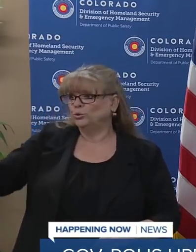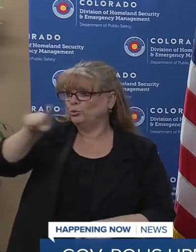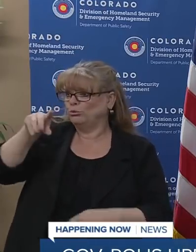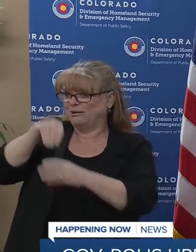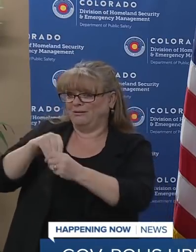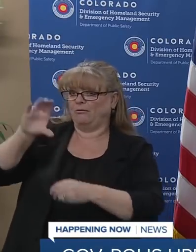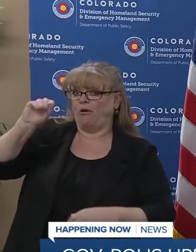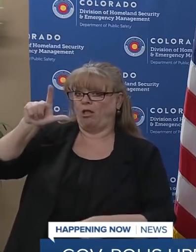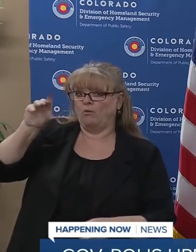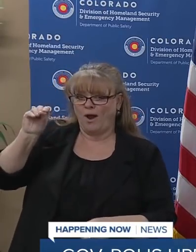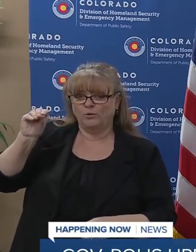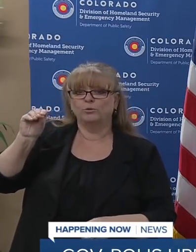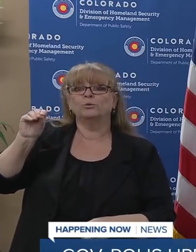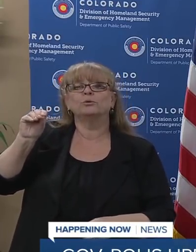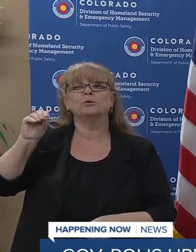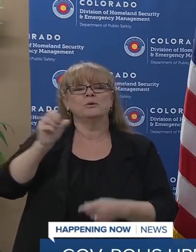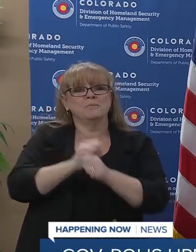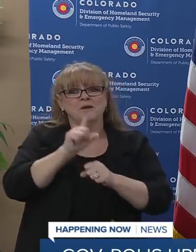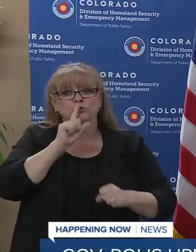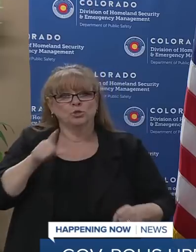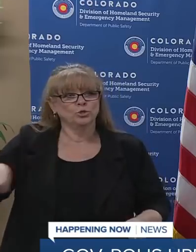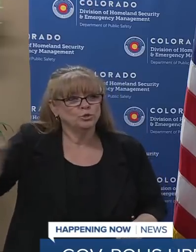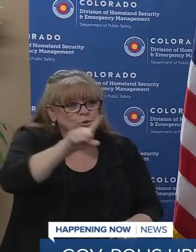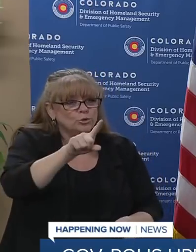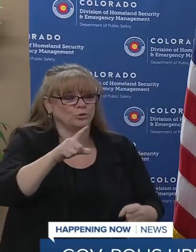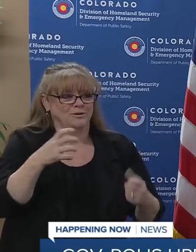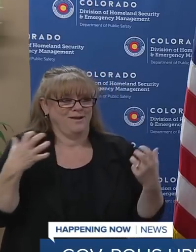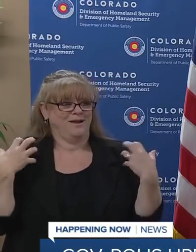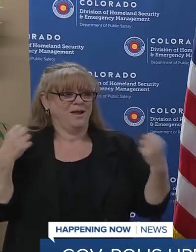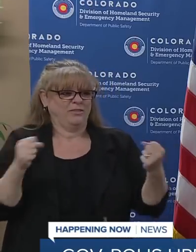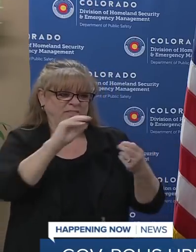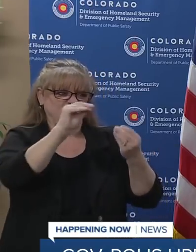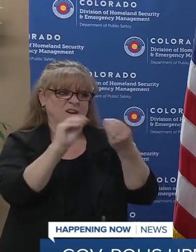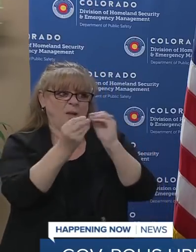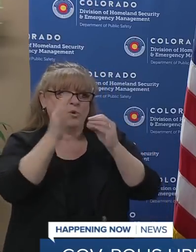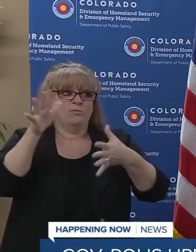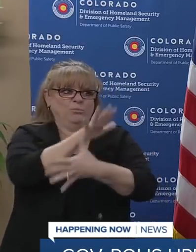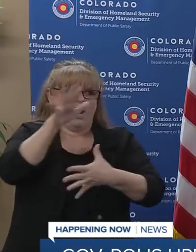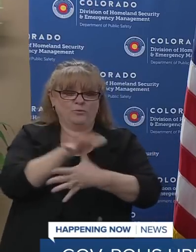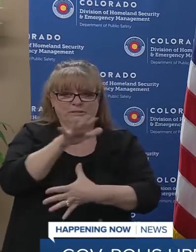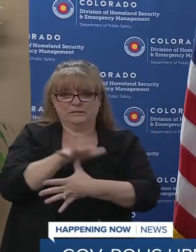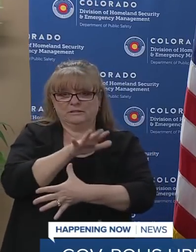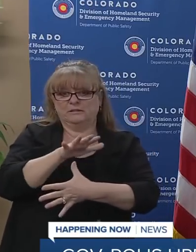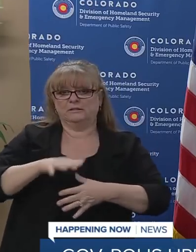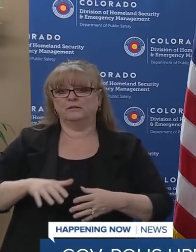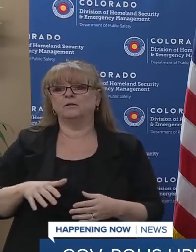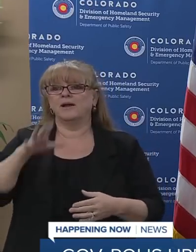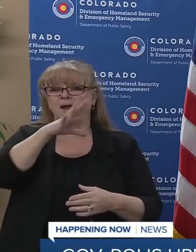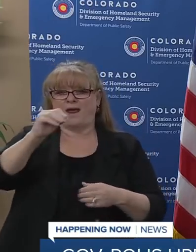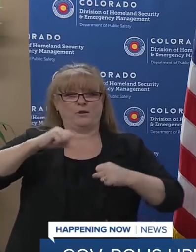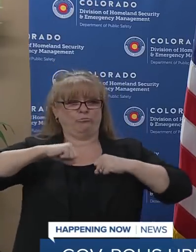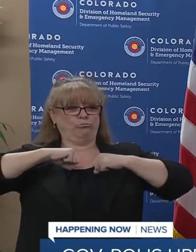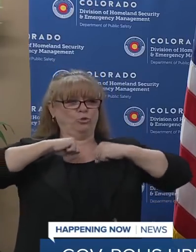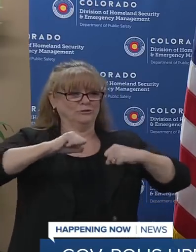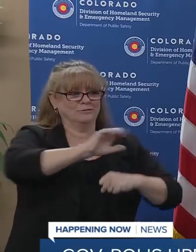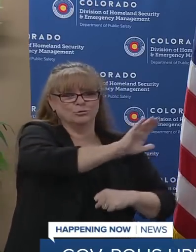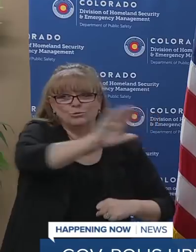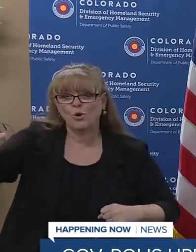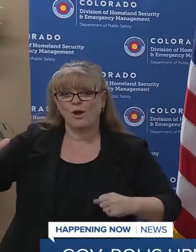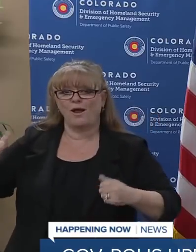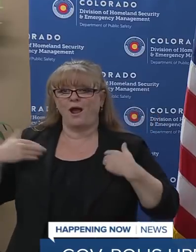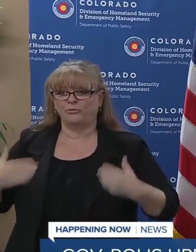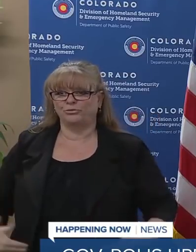health, our public health, the safety of residents, we know these actions have real actions. And the better we're